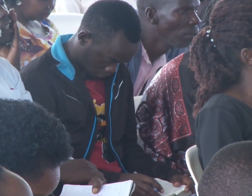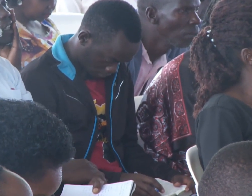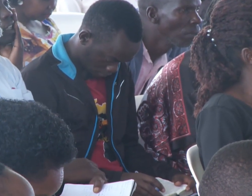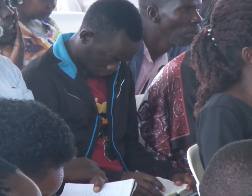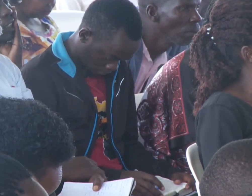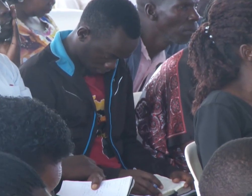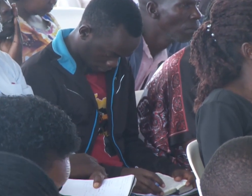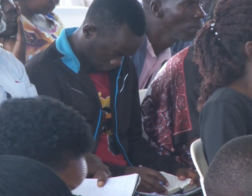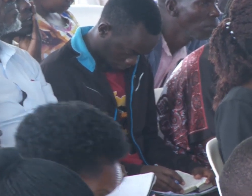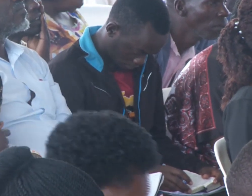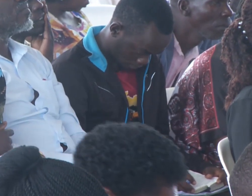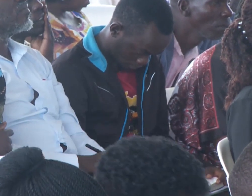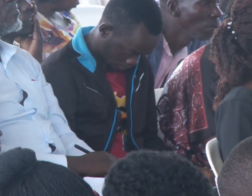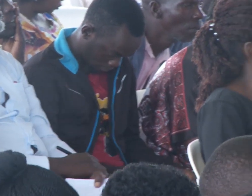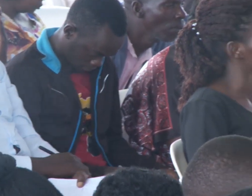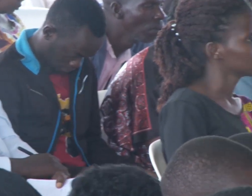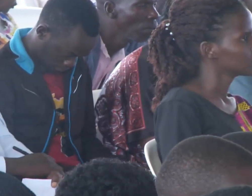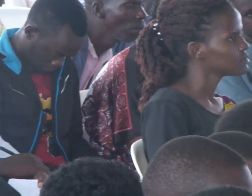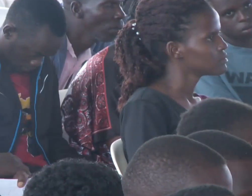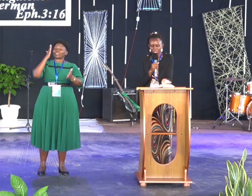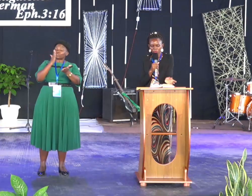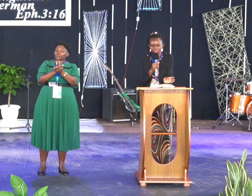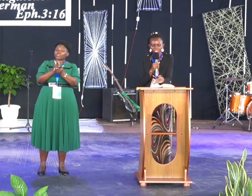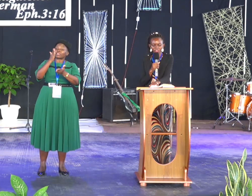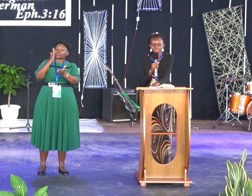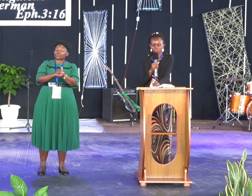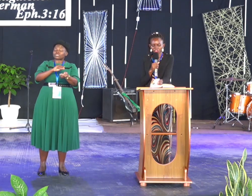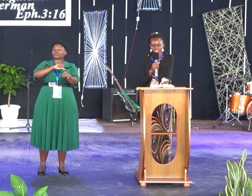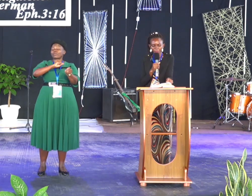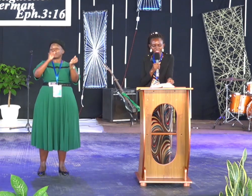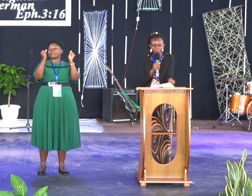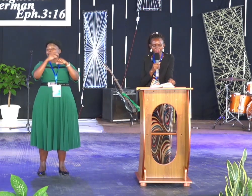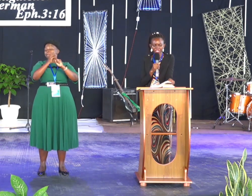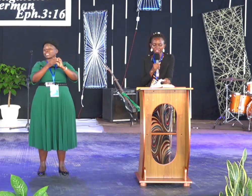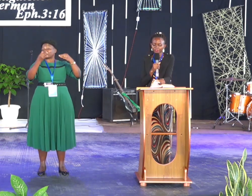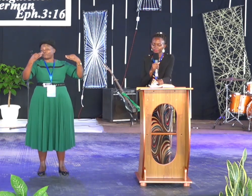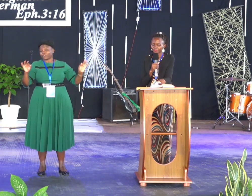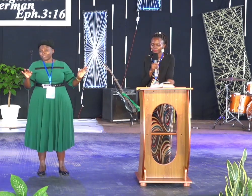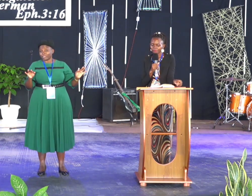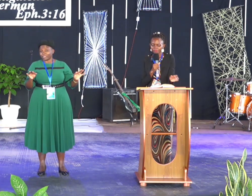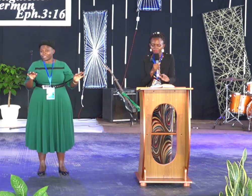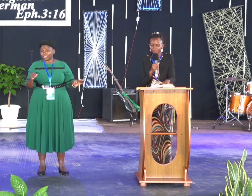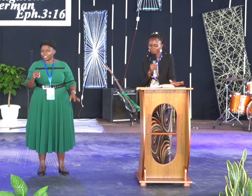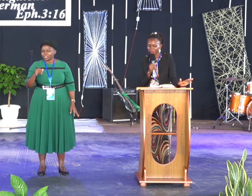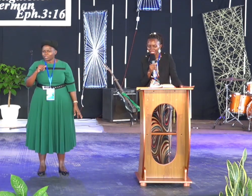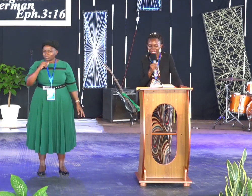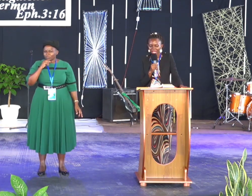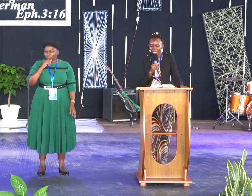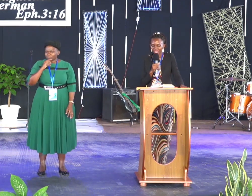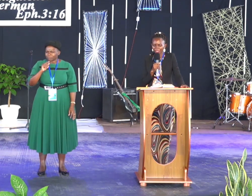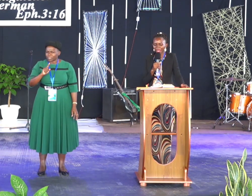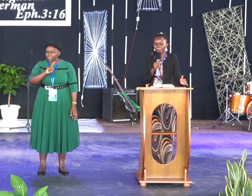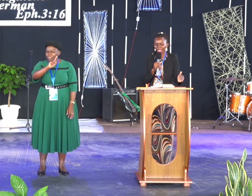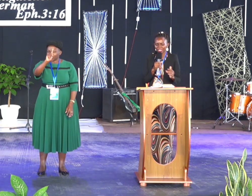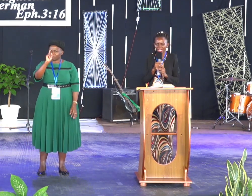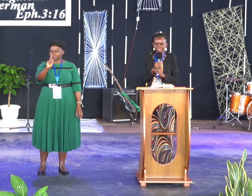is true. Atugamenti bwe mulimanya mazima mazima gali bafula baddembe. That when you shall know the truth you shall be set free. Omusajja n'atubuulize ekibuuzo.